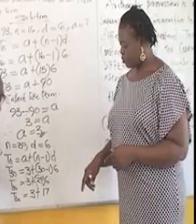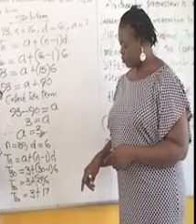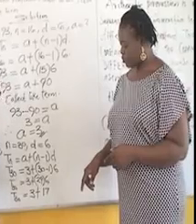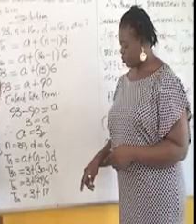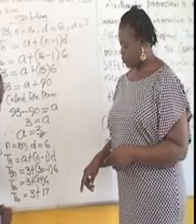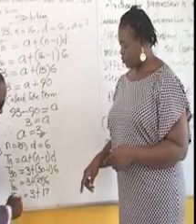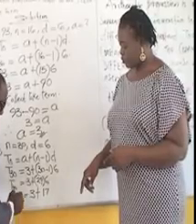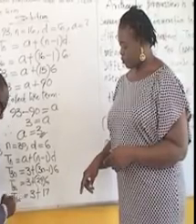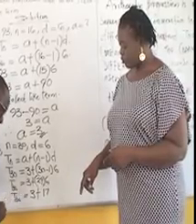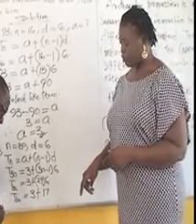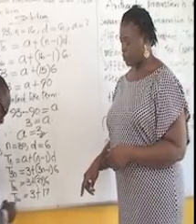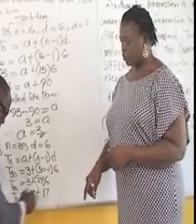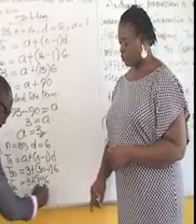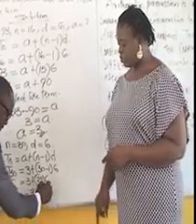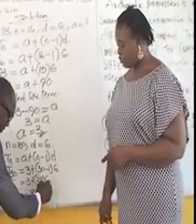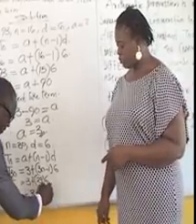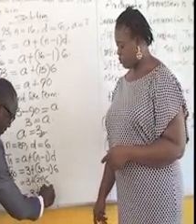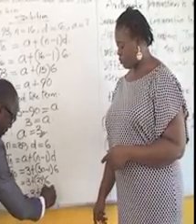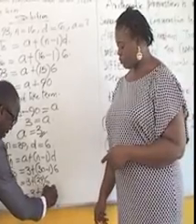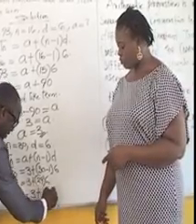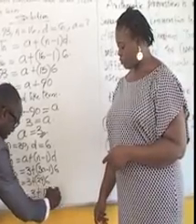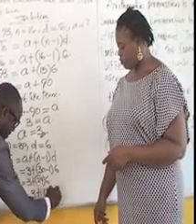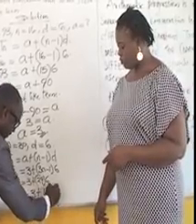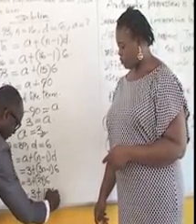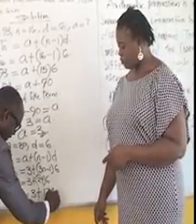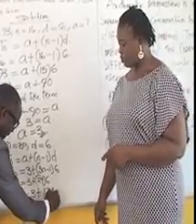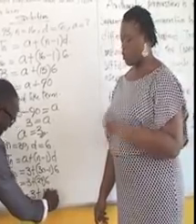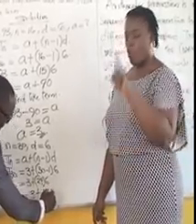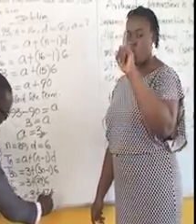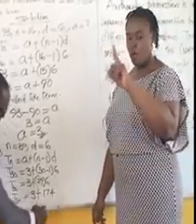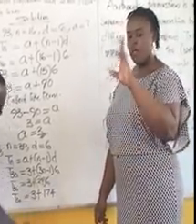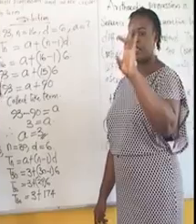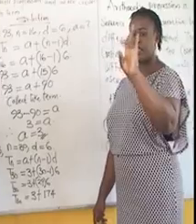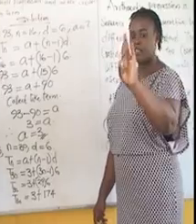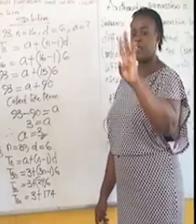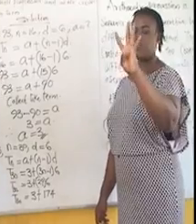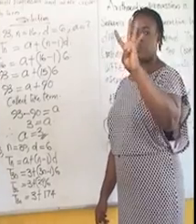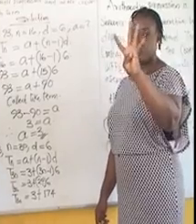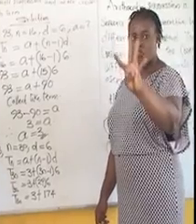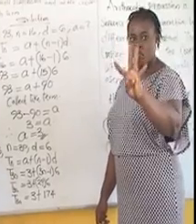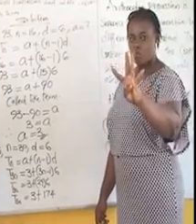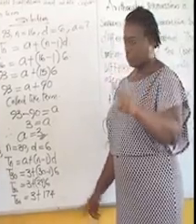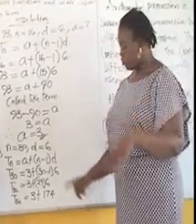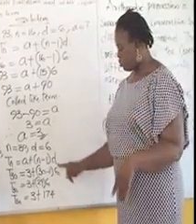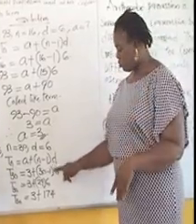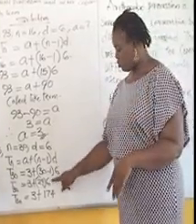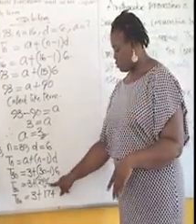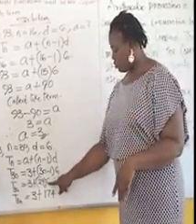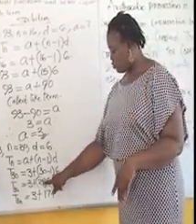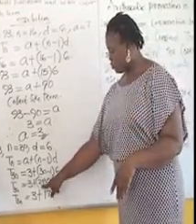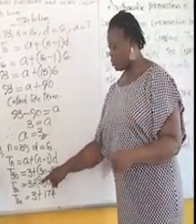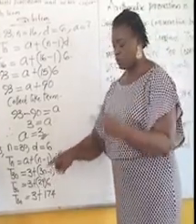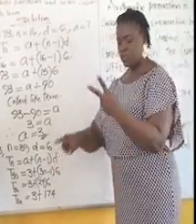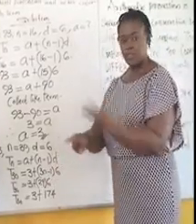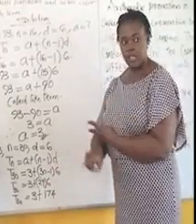170 what? No? No, 4. 174. Are we there? 174.